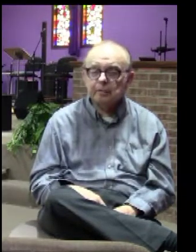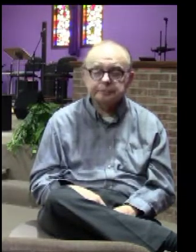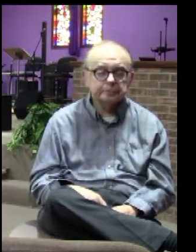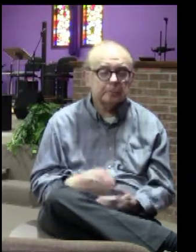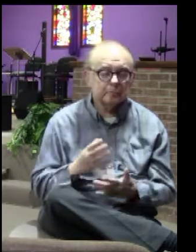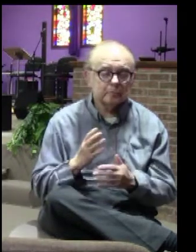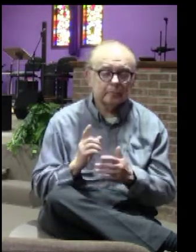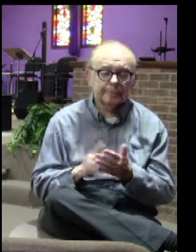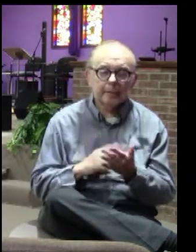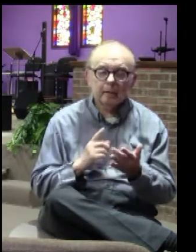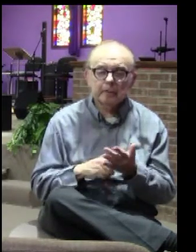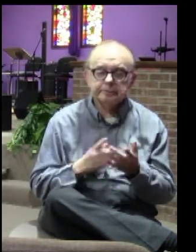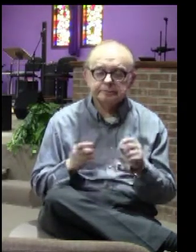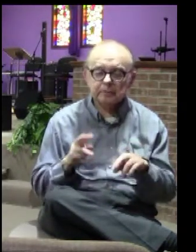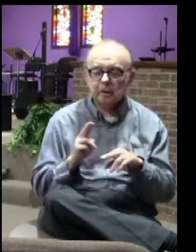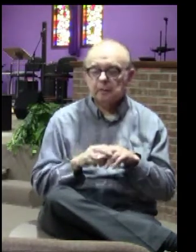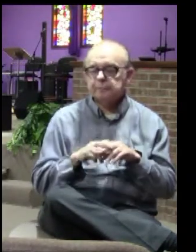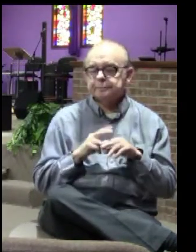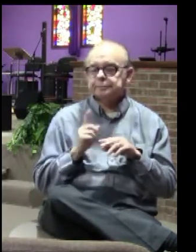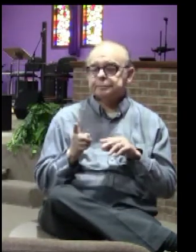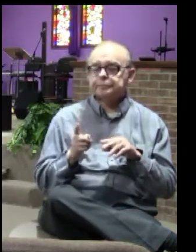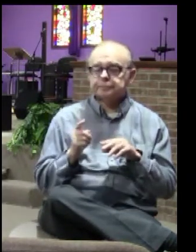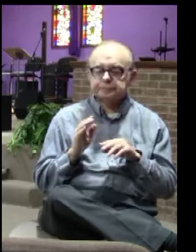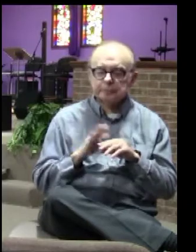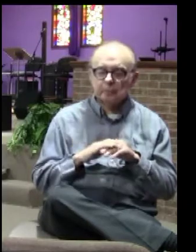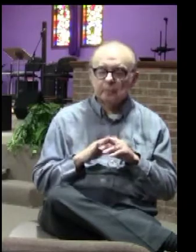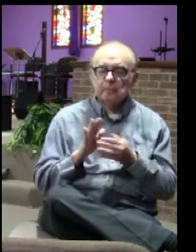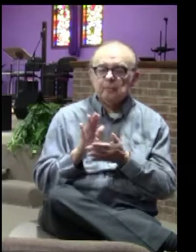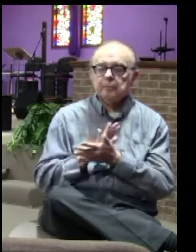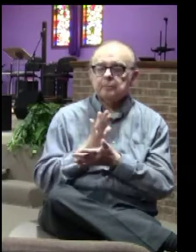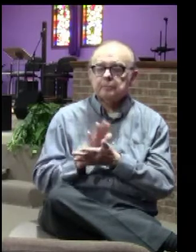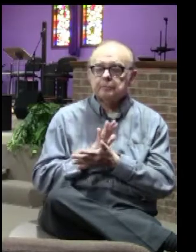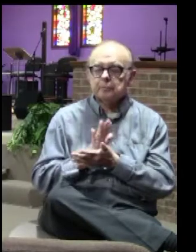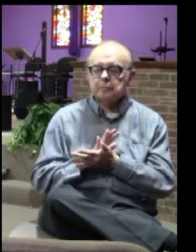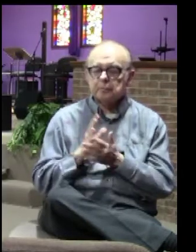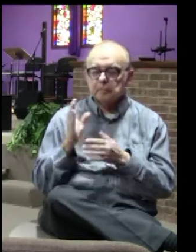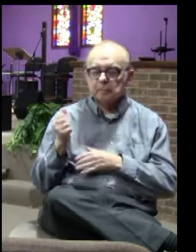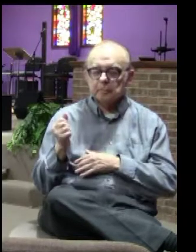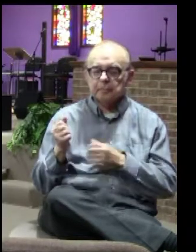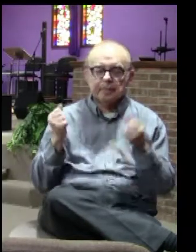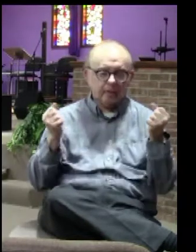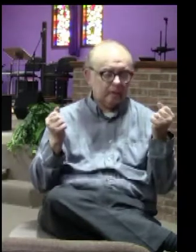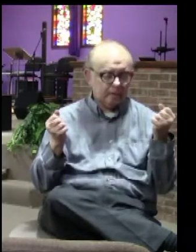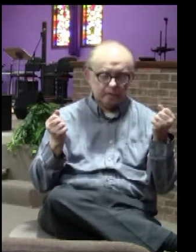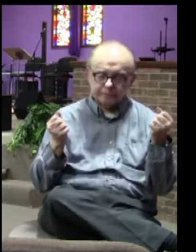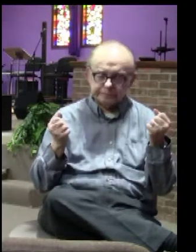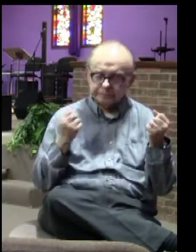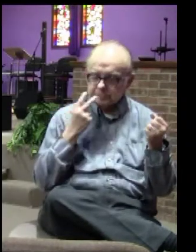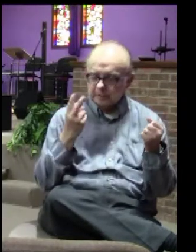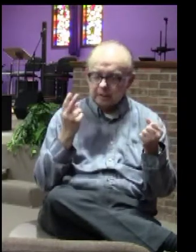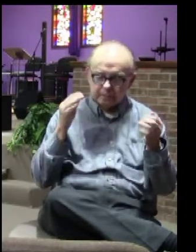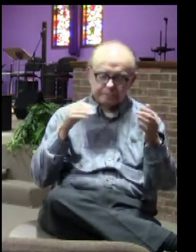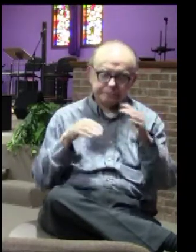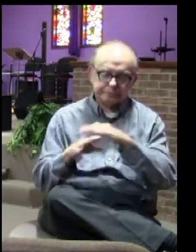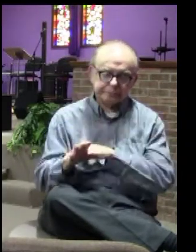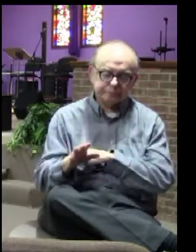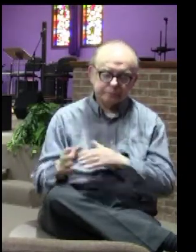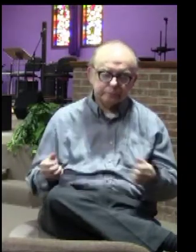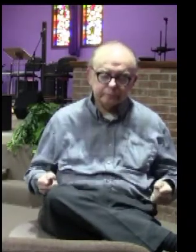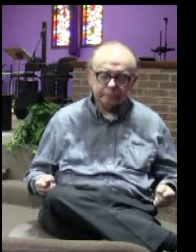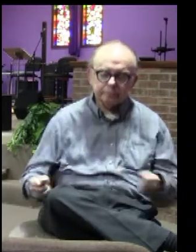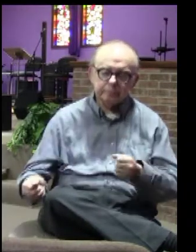And so every once in a while, when you're sitting there on that piece of cardboard, and you're holding that piece of cardboard, and you're going down there, and